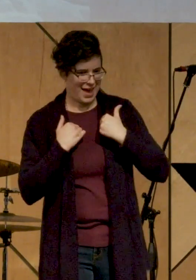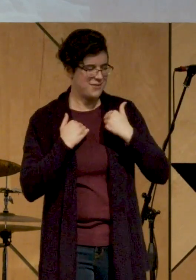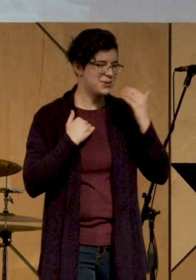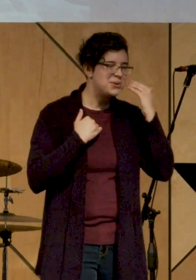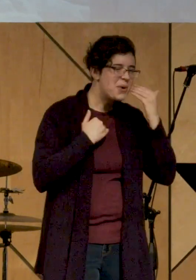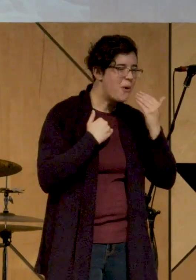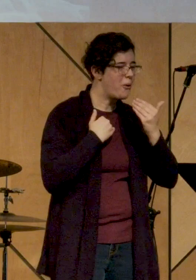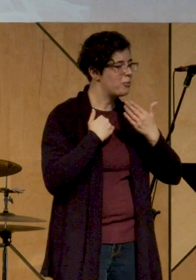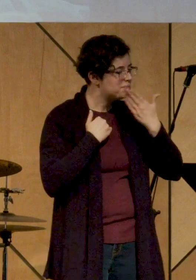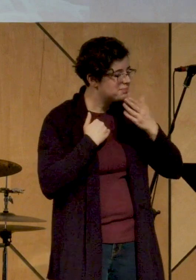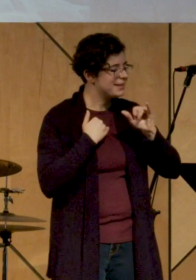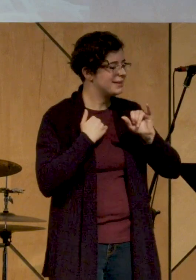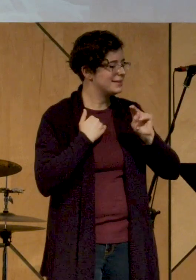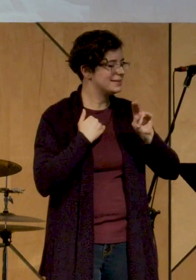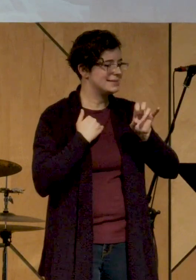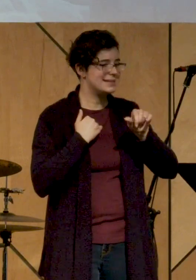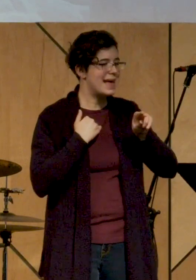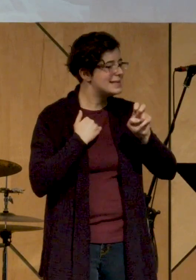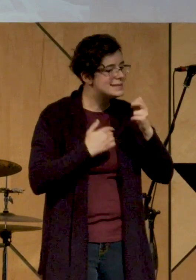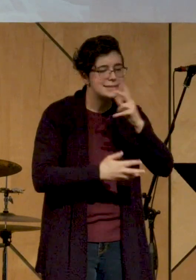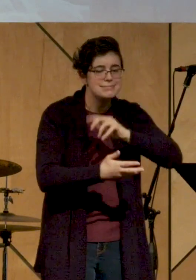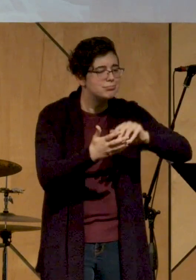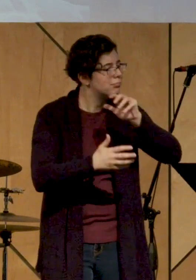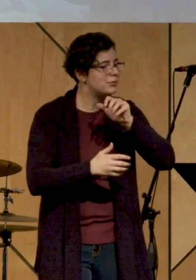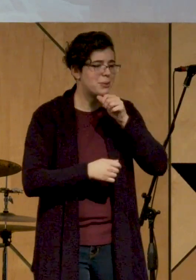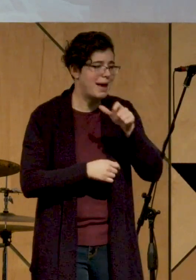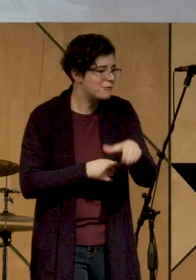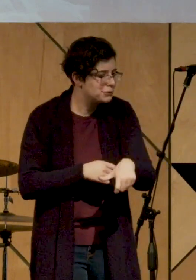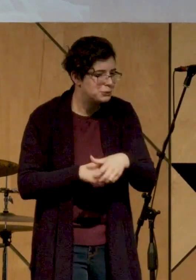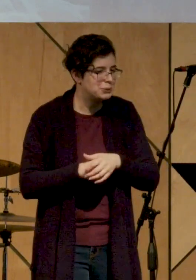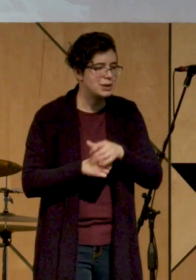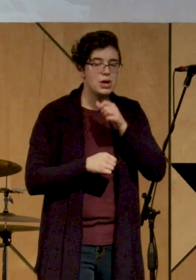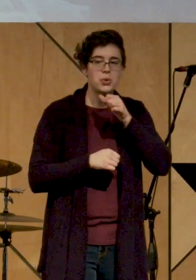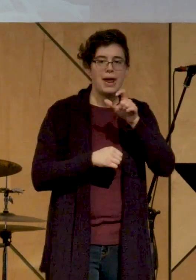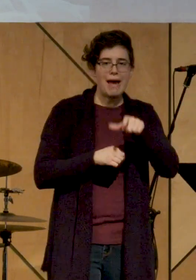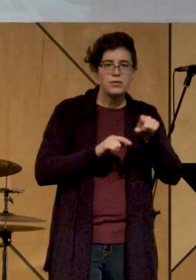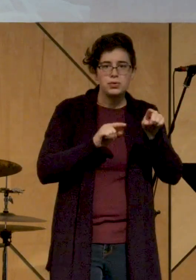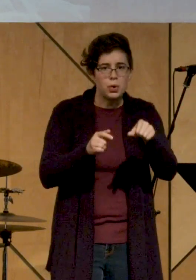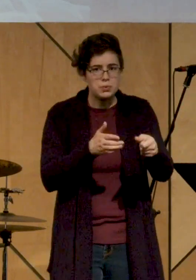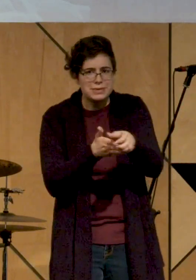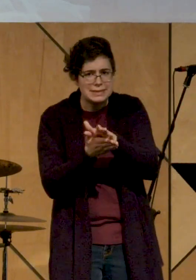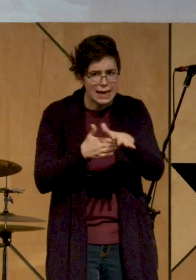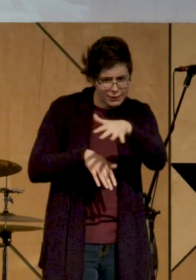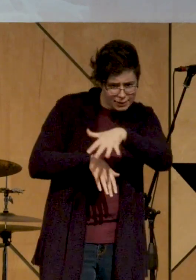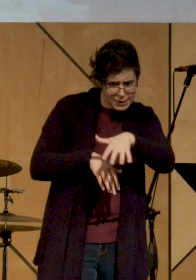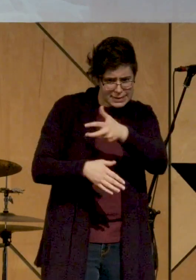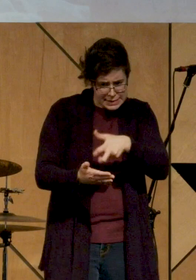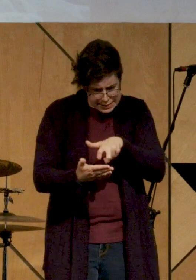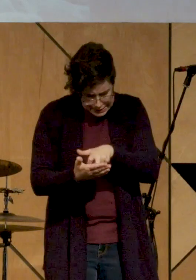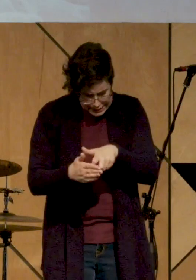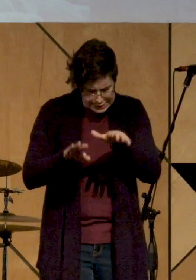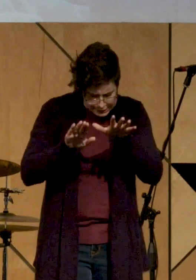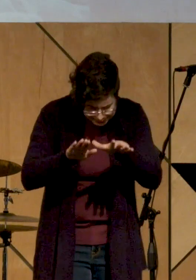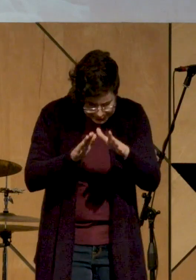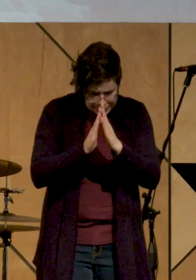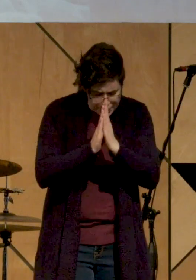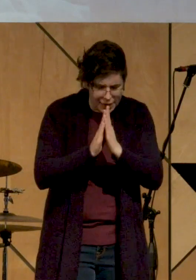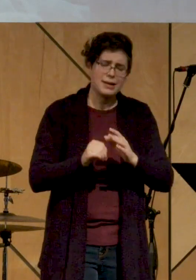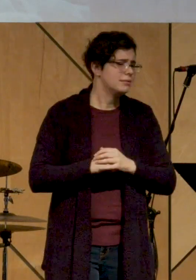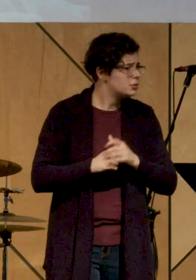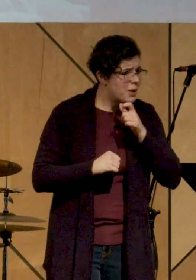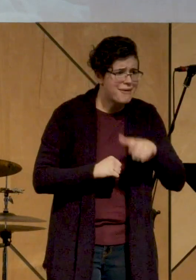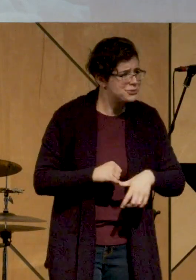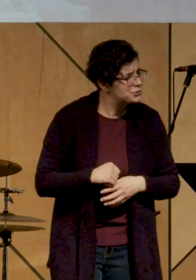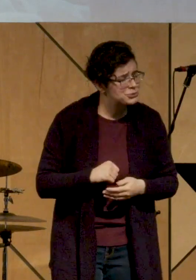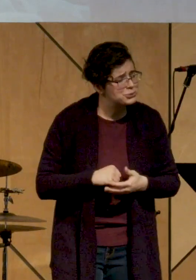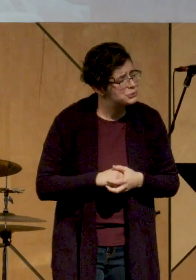incense. We don't have to find a sacred space and put our bodies in a sacred position to pray.